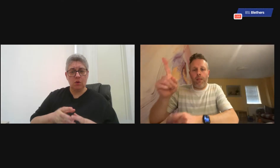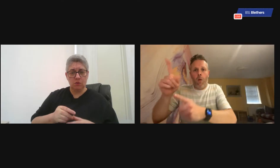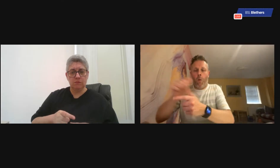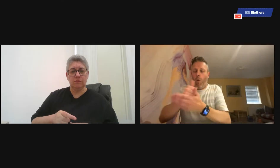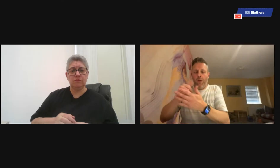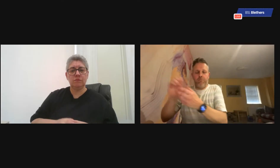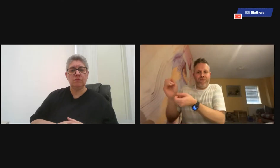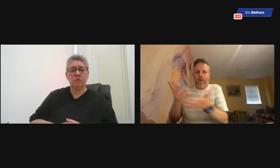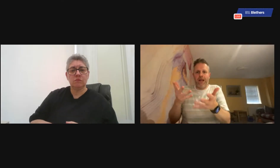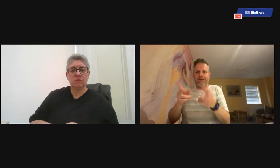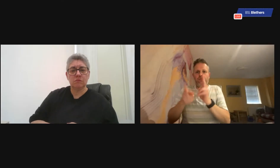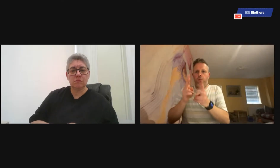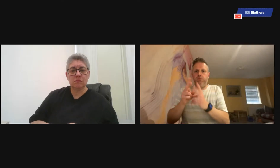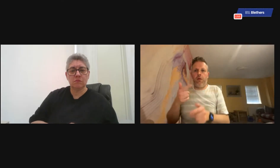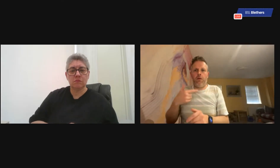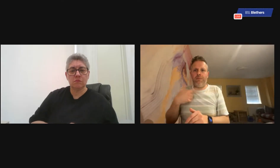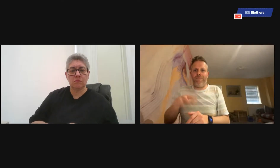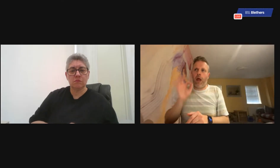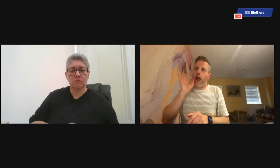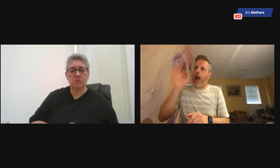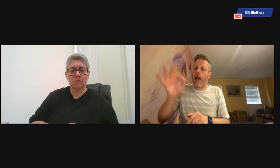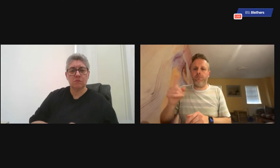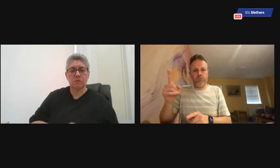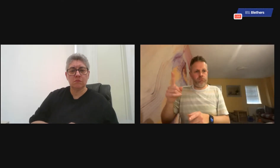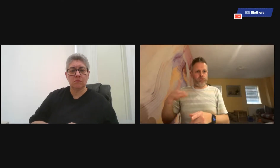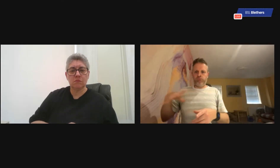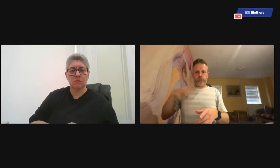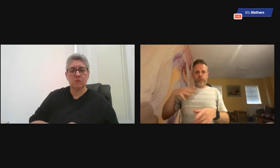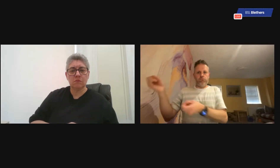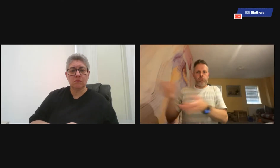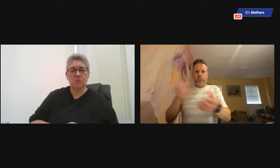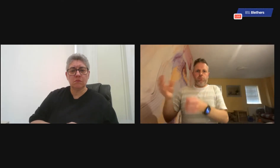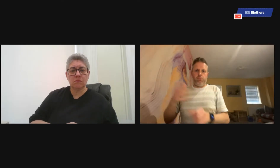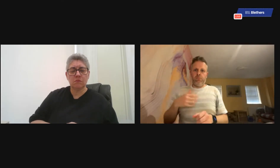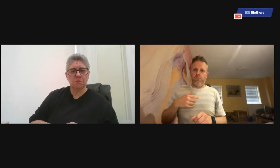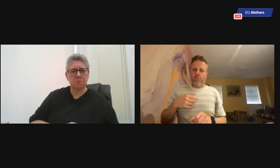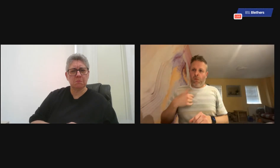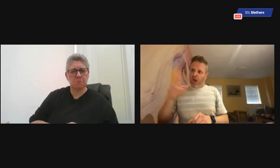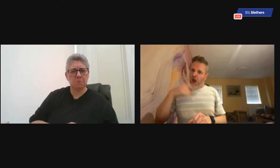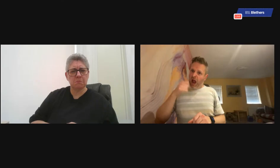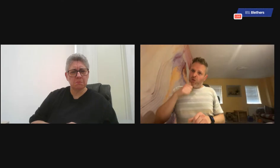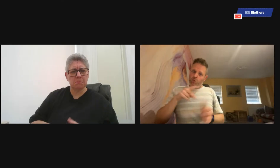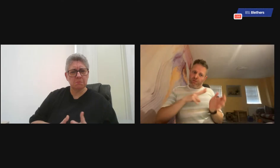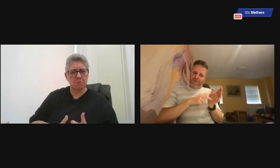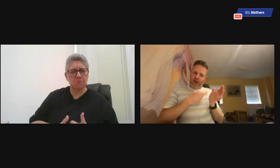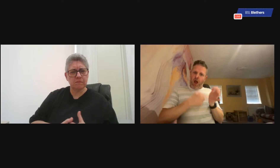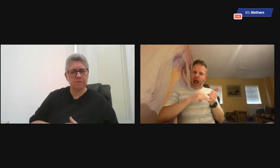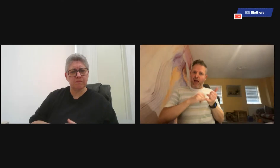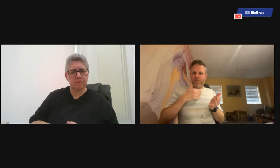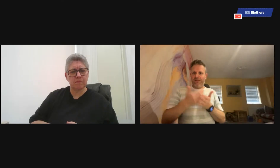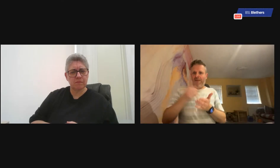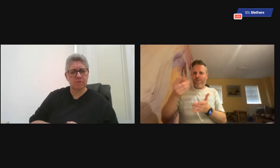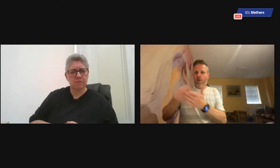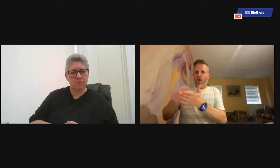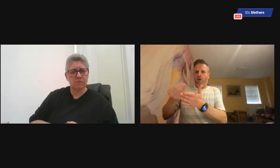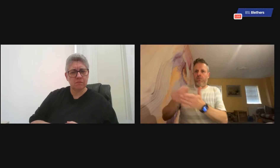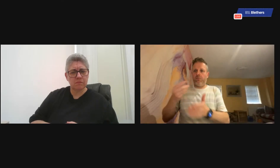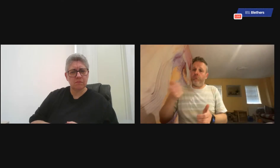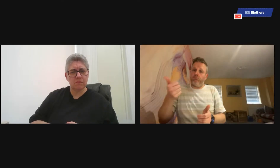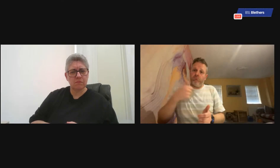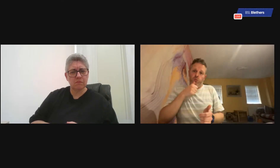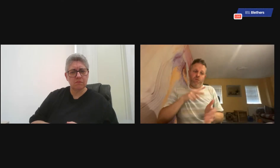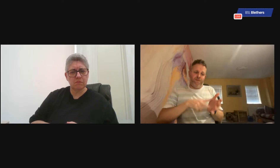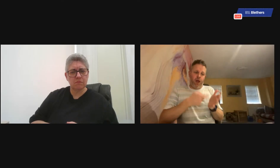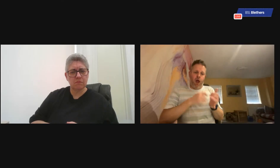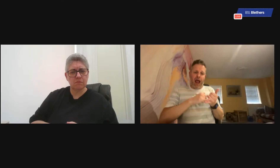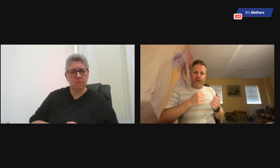with, specialist backgrounds, let's say, as in someone who's deaf. And really, in terms of